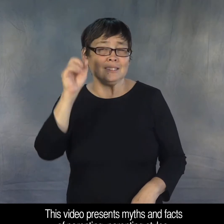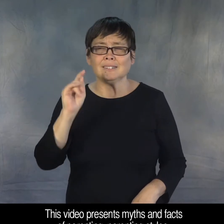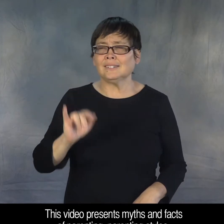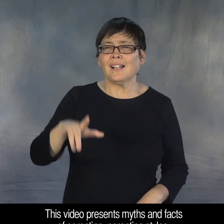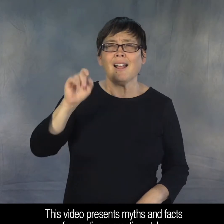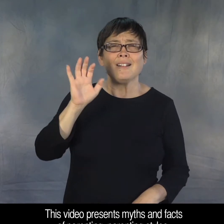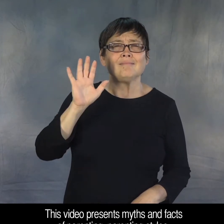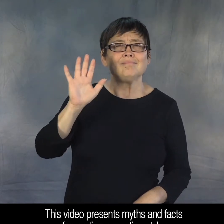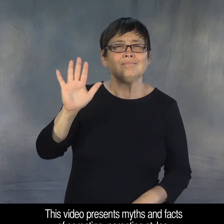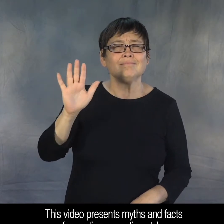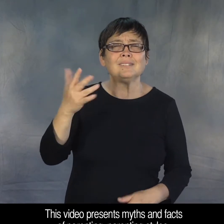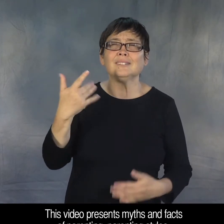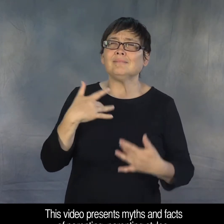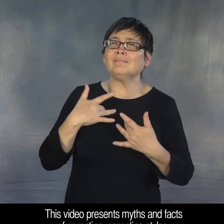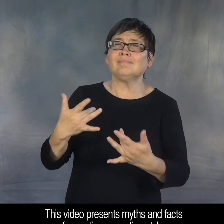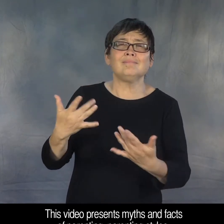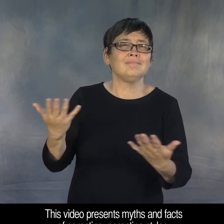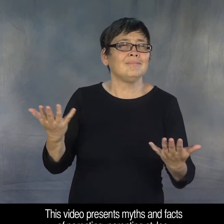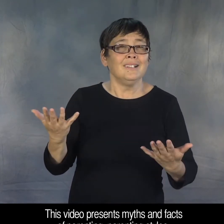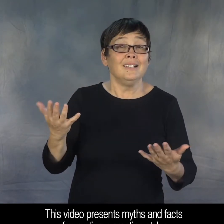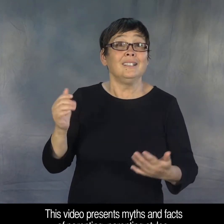parenting styles,